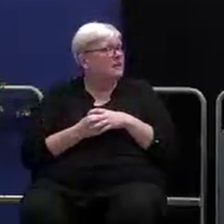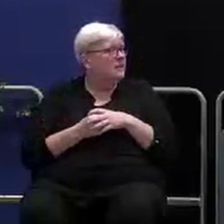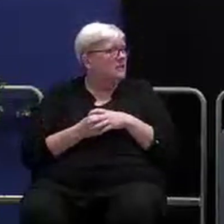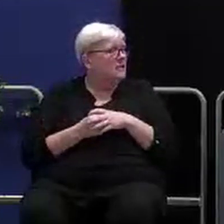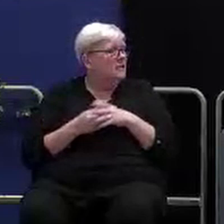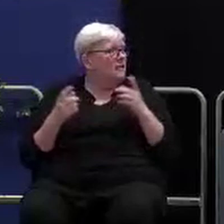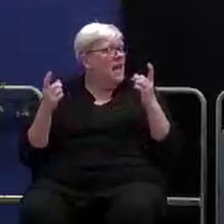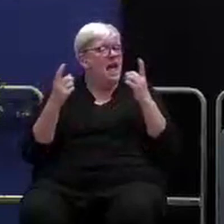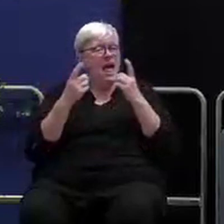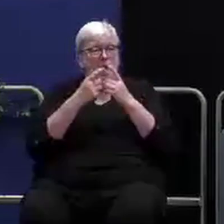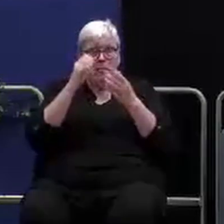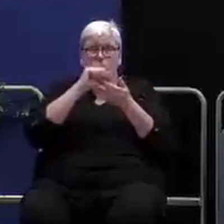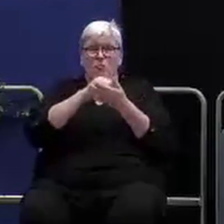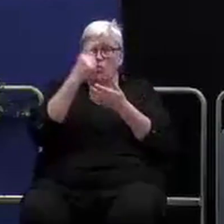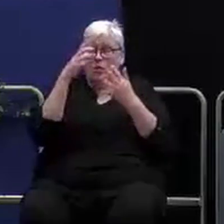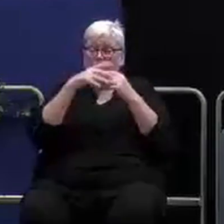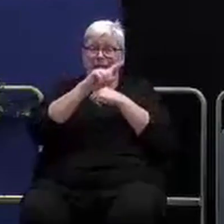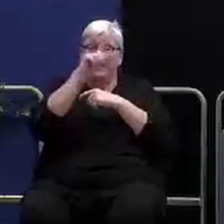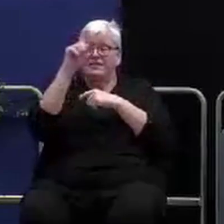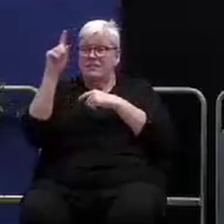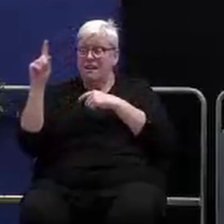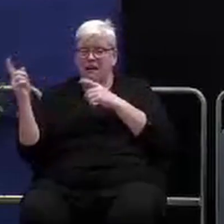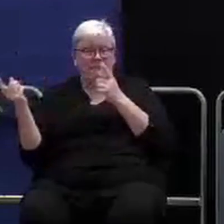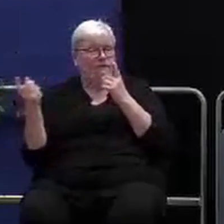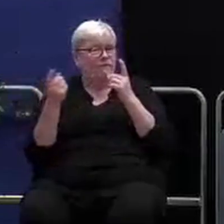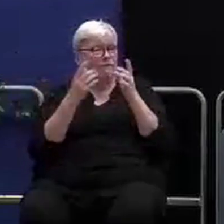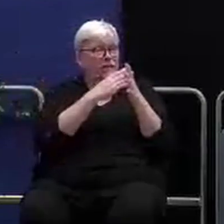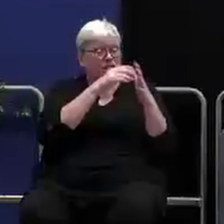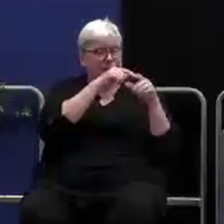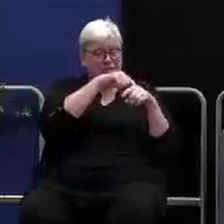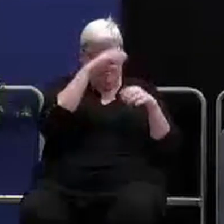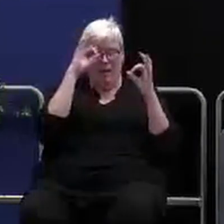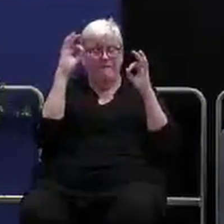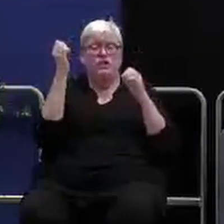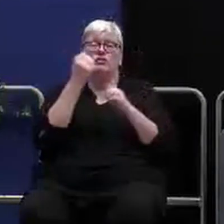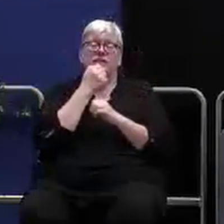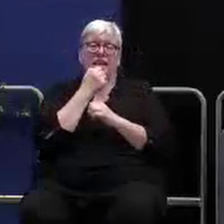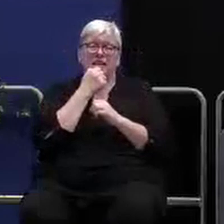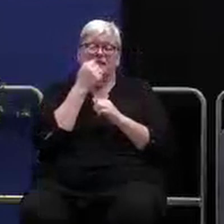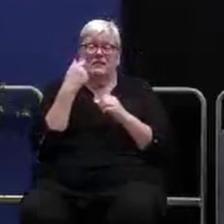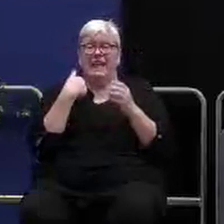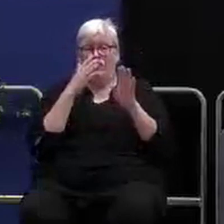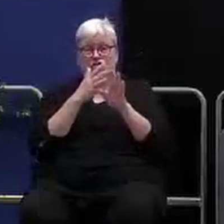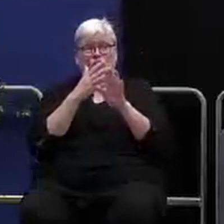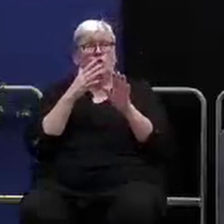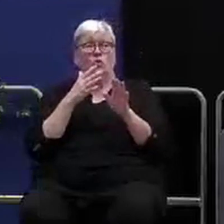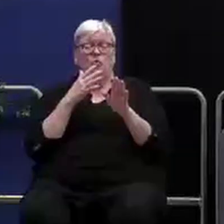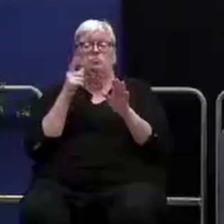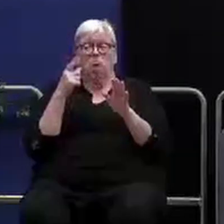I met him properly a week later. It was our first official day at university, and we were in the queue to matriculate.